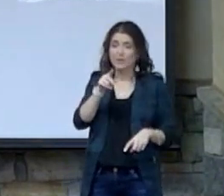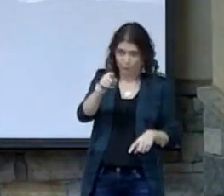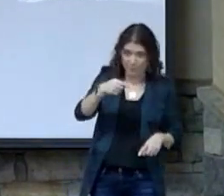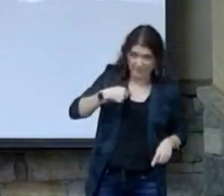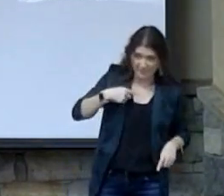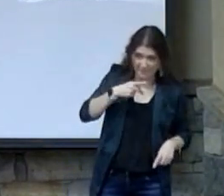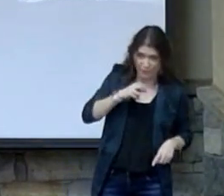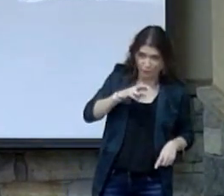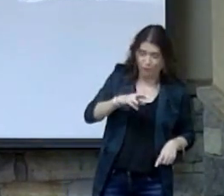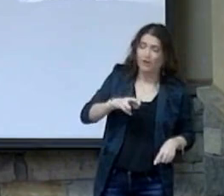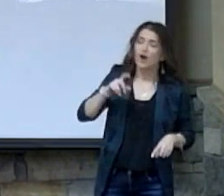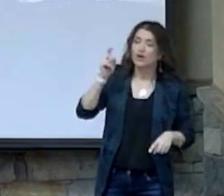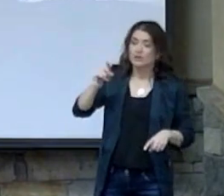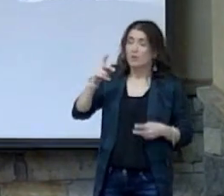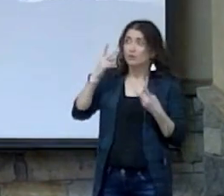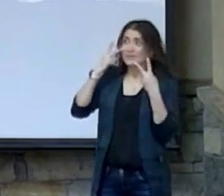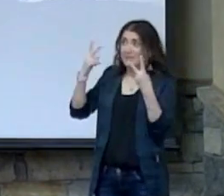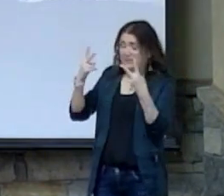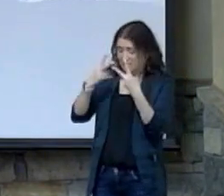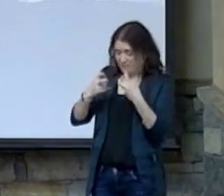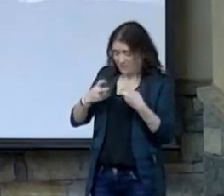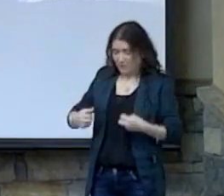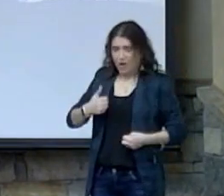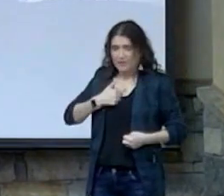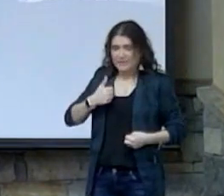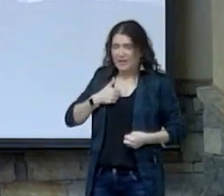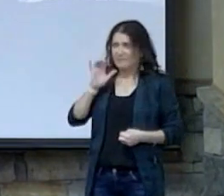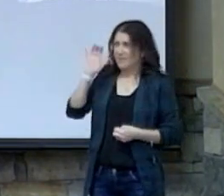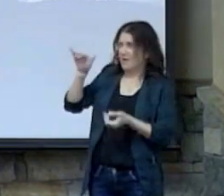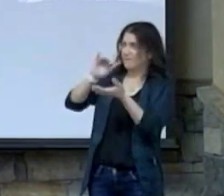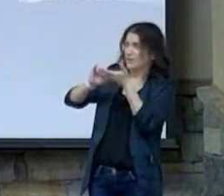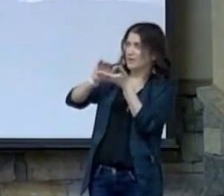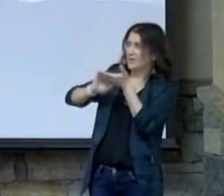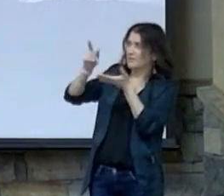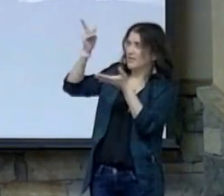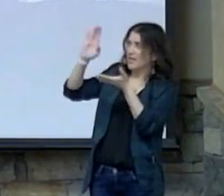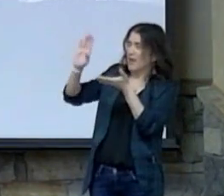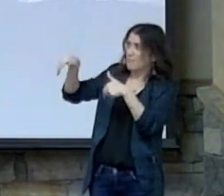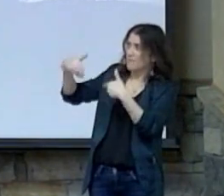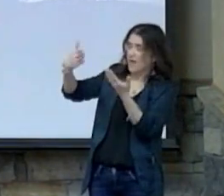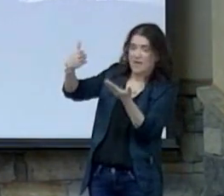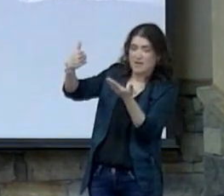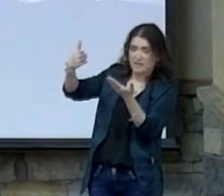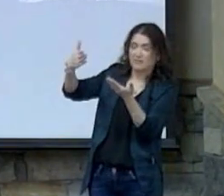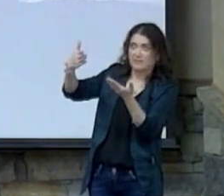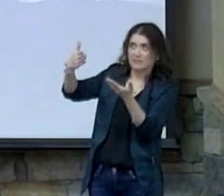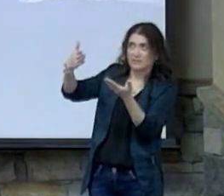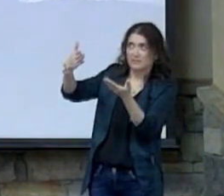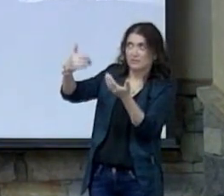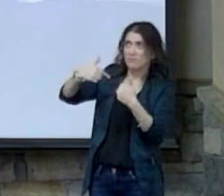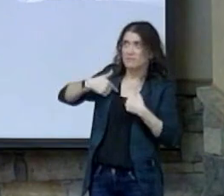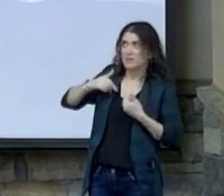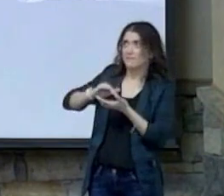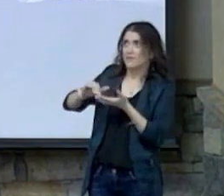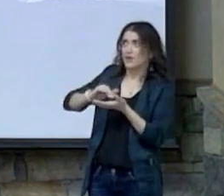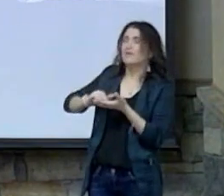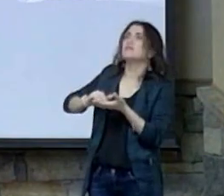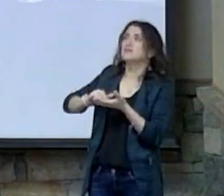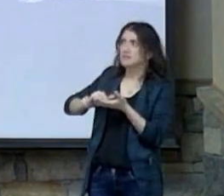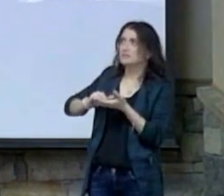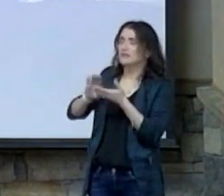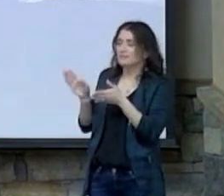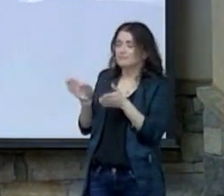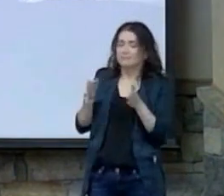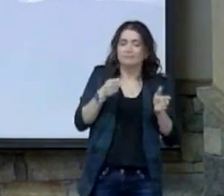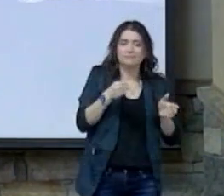me, are supposed to see ourselves in the forgiveness that God provides to us, and now we are supposed to take that in our lives